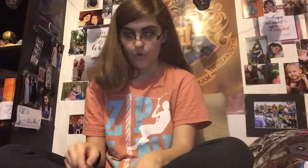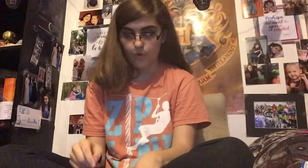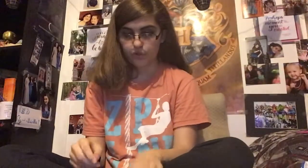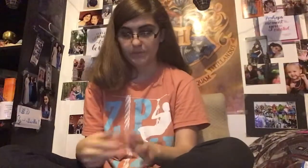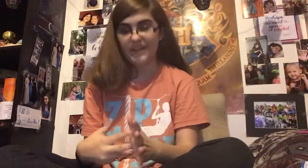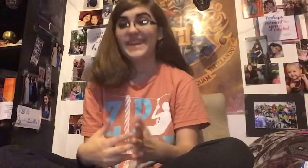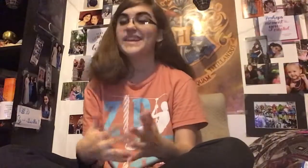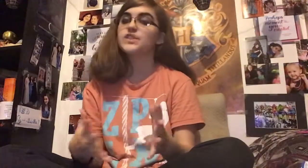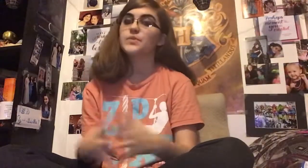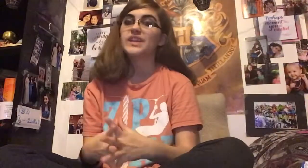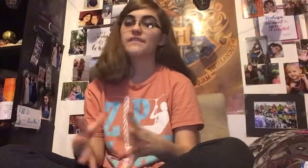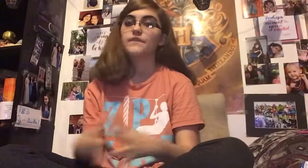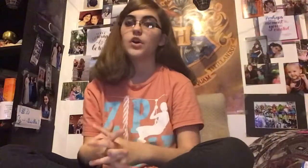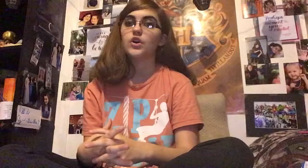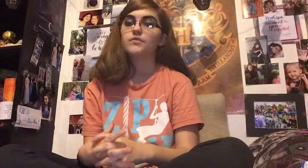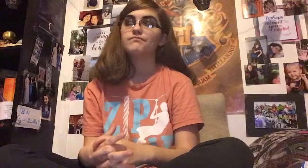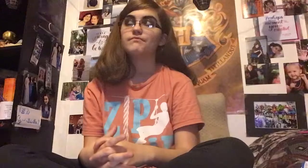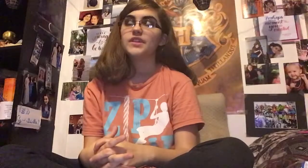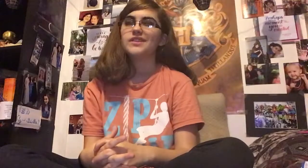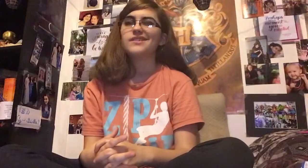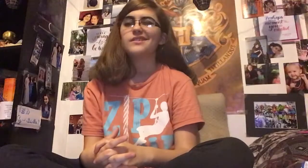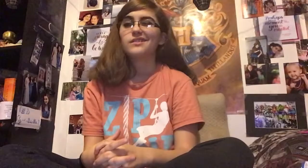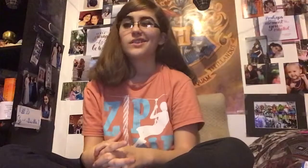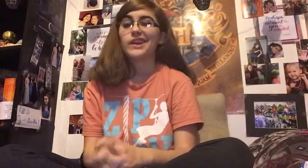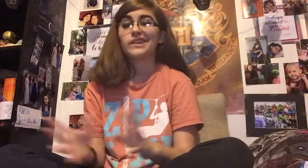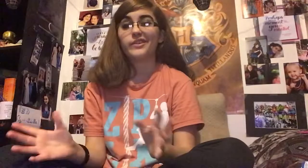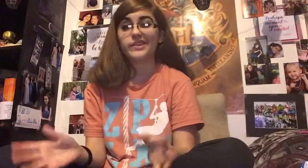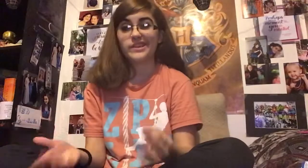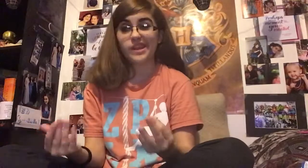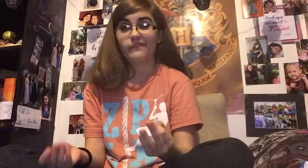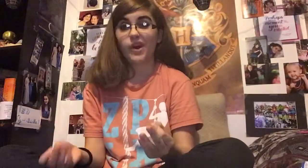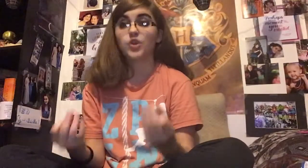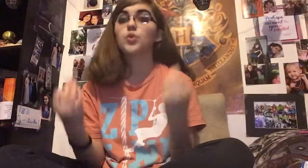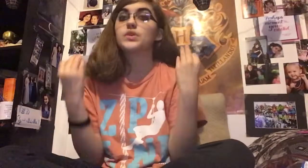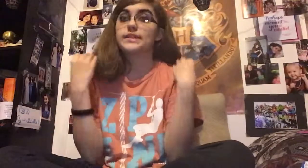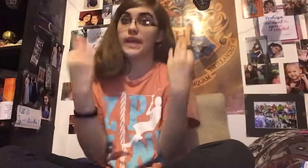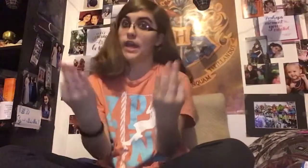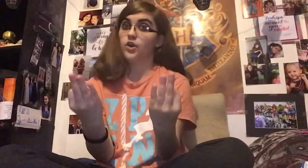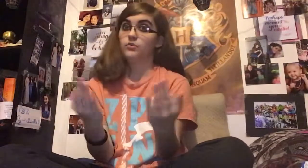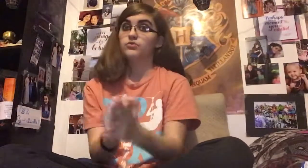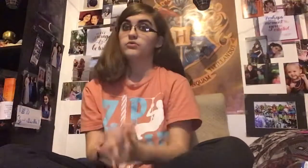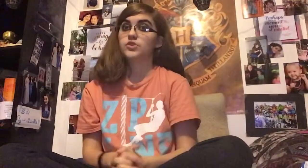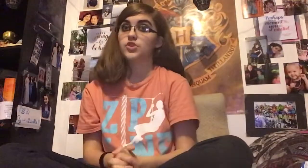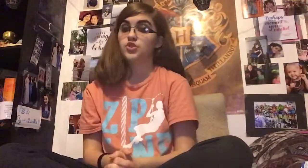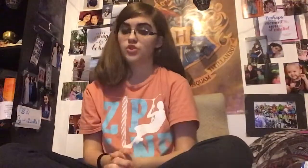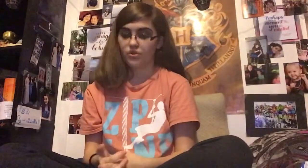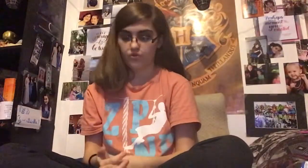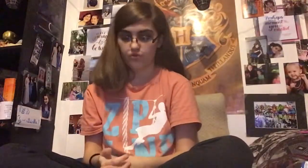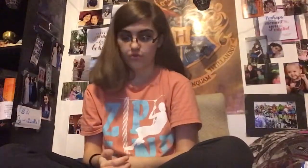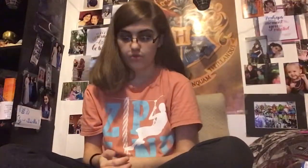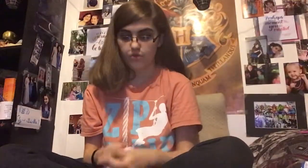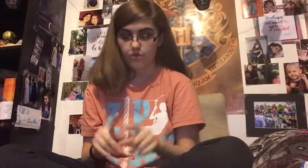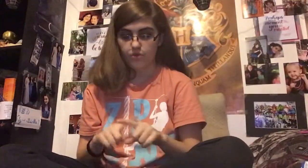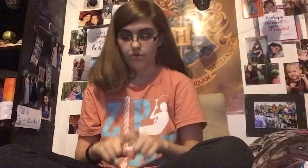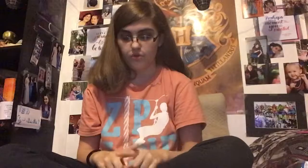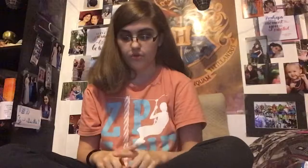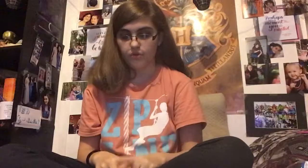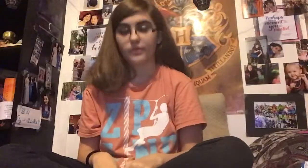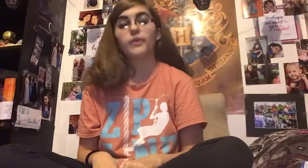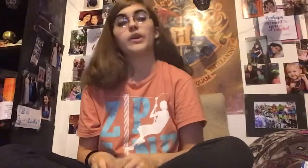Or to my knees will I fall. Okay, now the knees I found was terrible. So